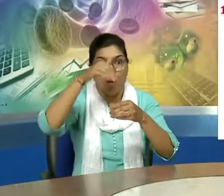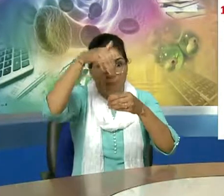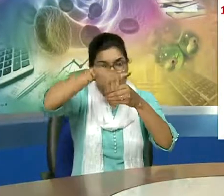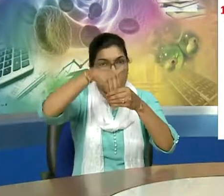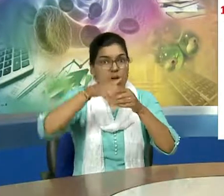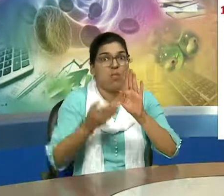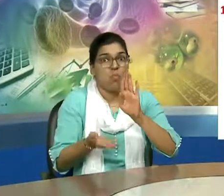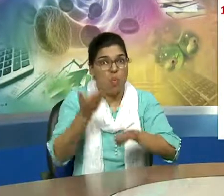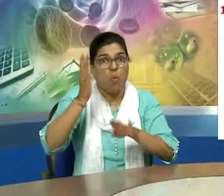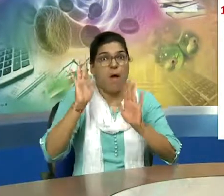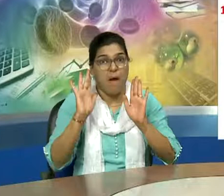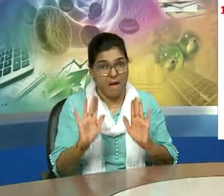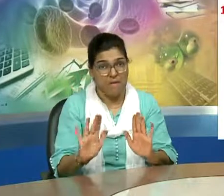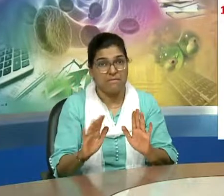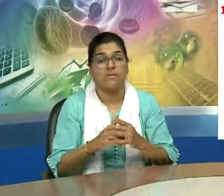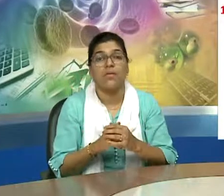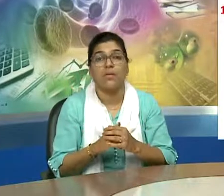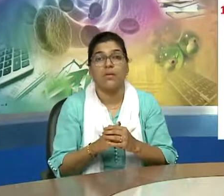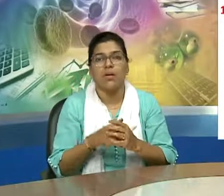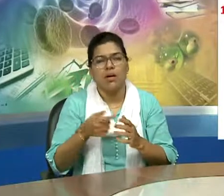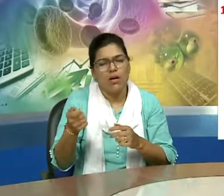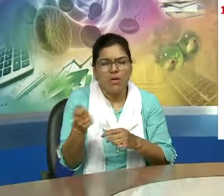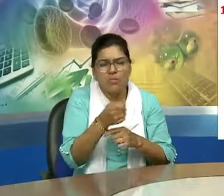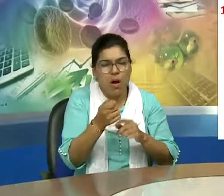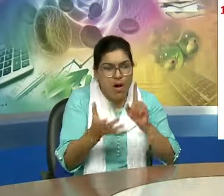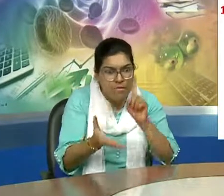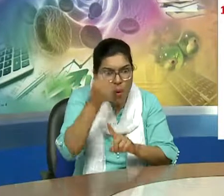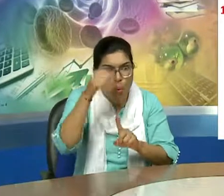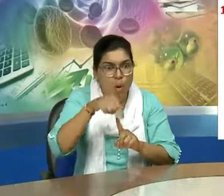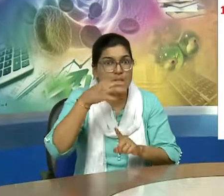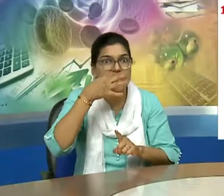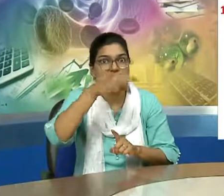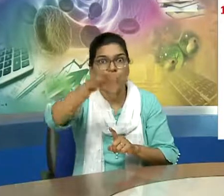As water is lost from evaporation,